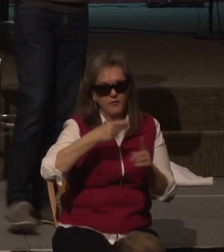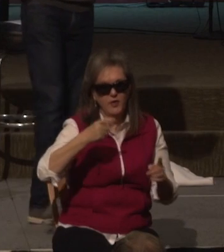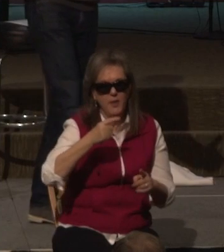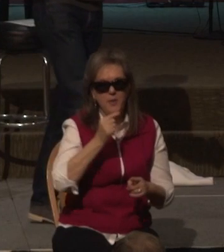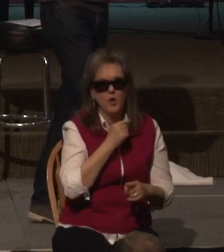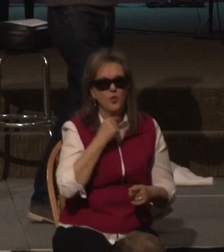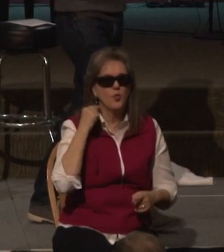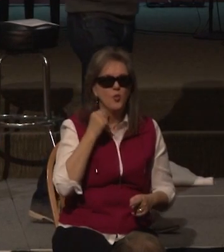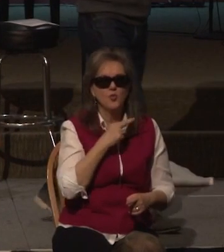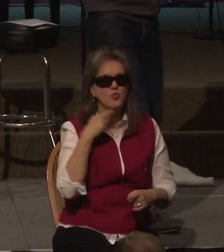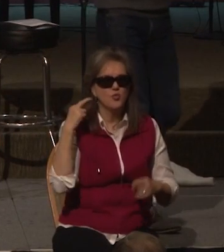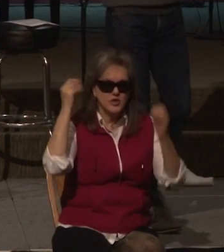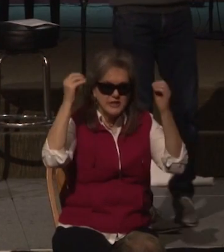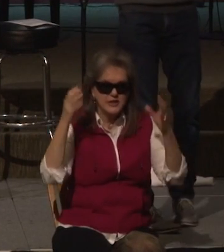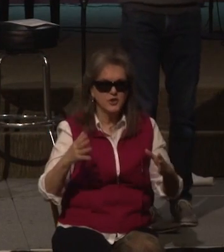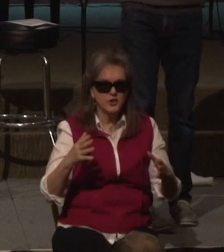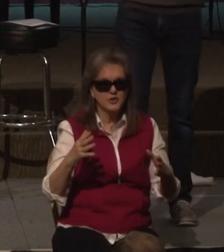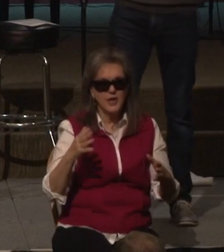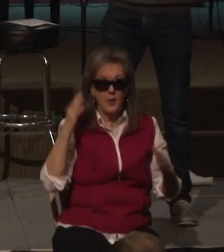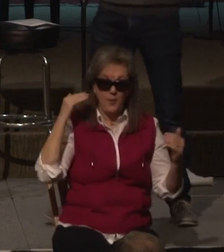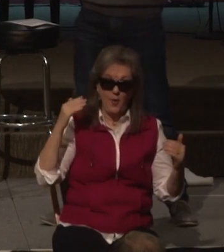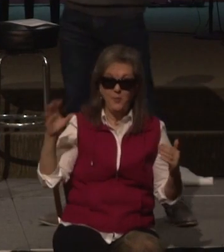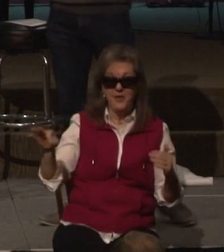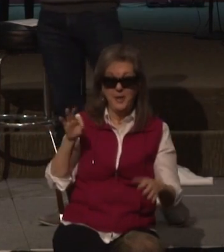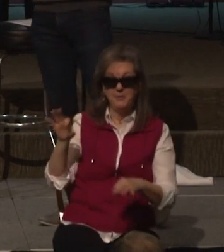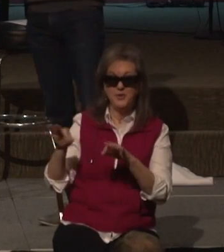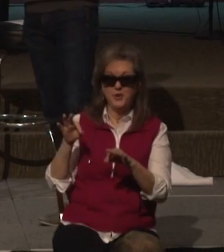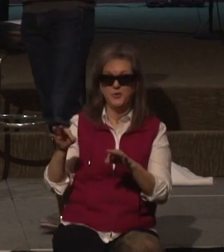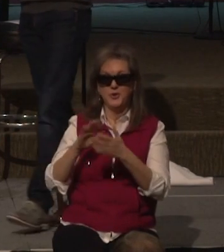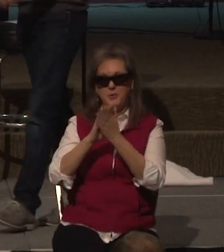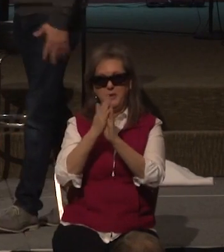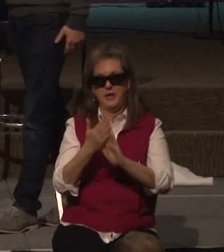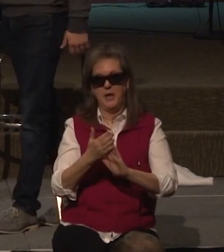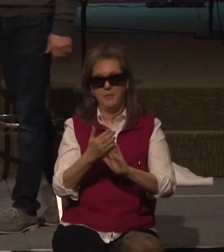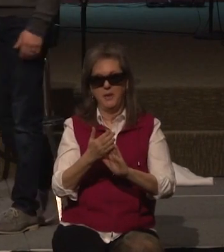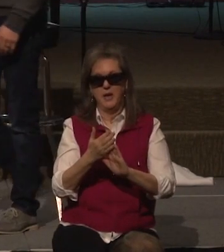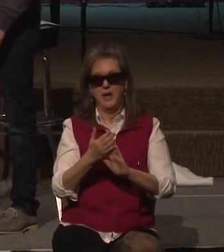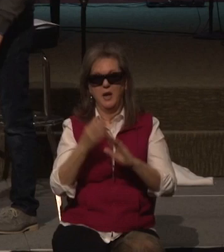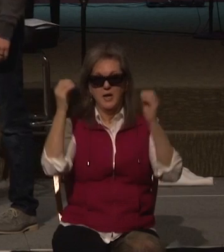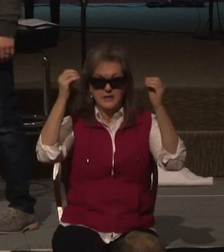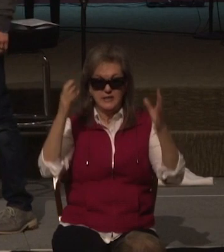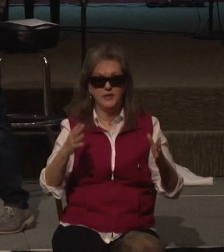rabbis with the hope that they would be chosen to be a rabbi themselves.